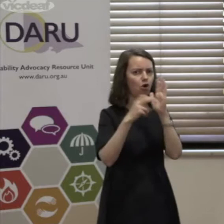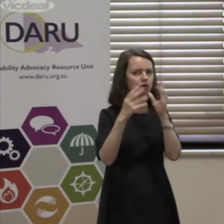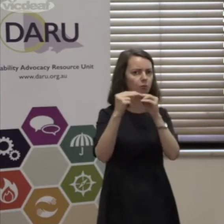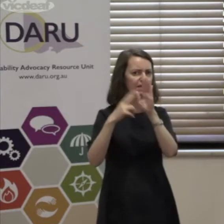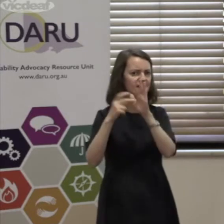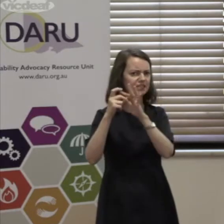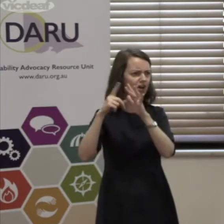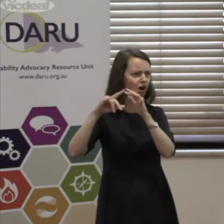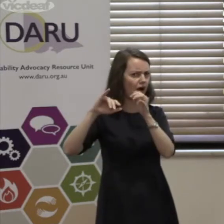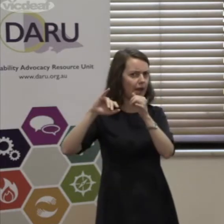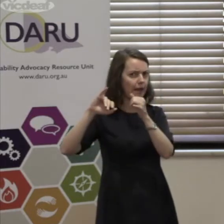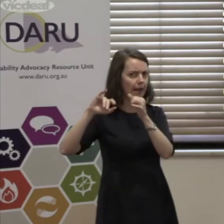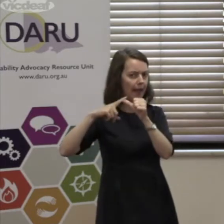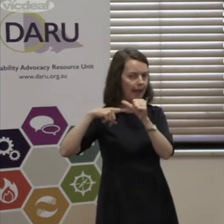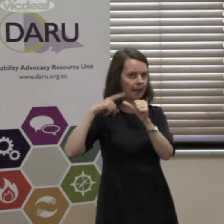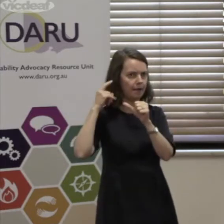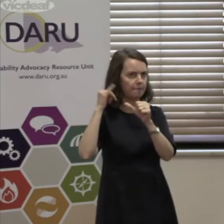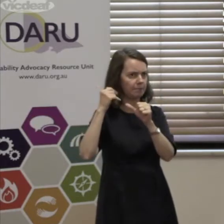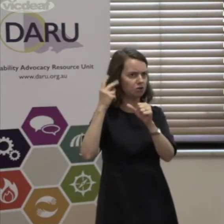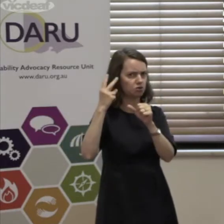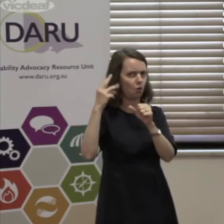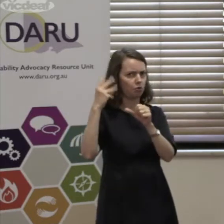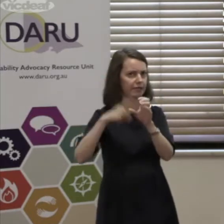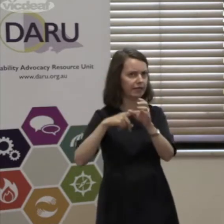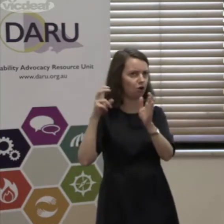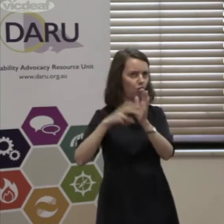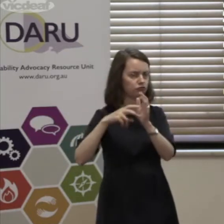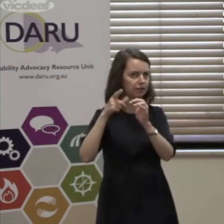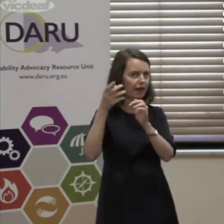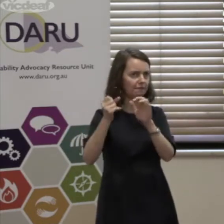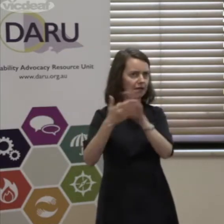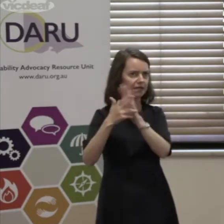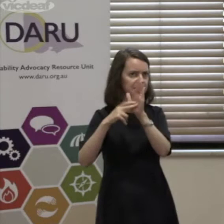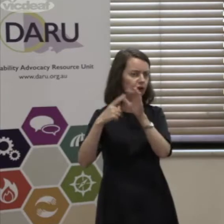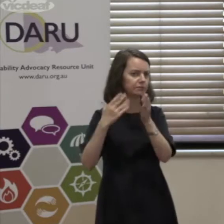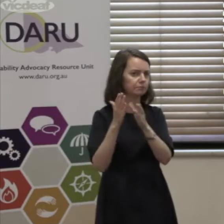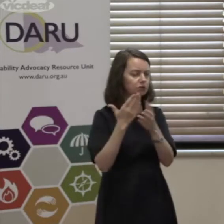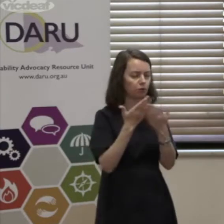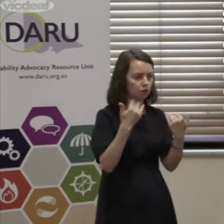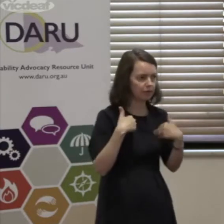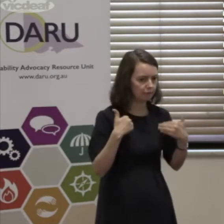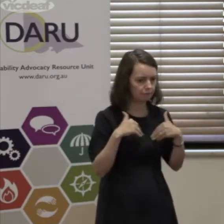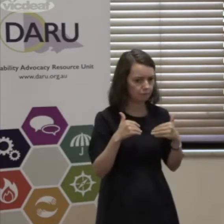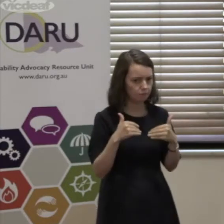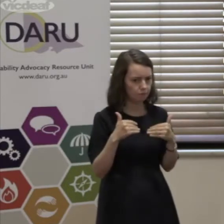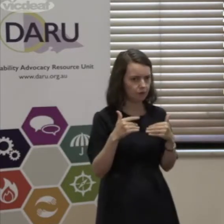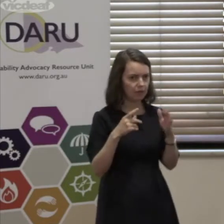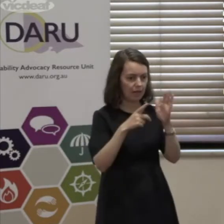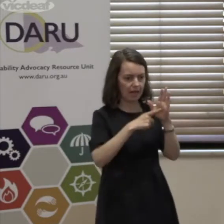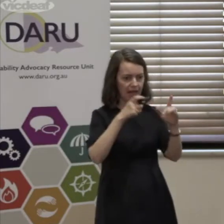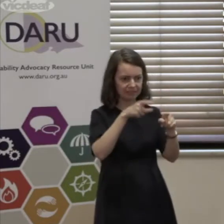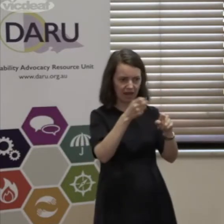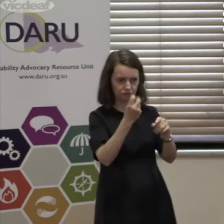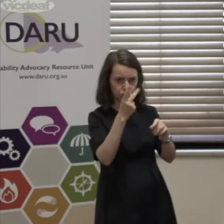given 3-year contracts? Can't remember. 2 or 3 year contracts. Well, it depends on which jurisdiction you're in, whether or not the LAC